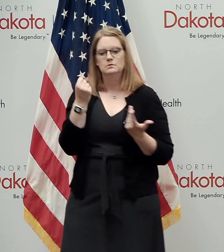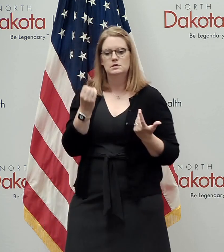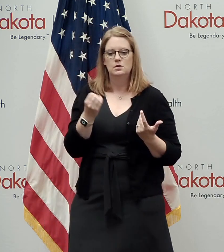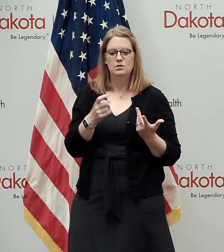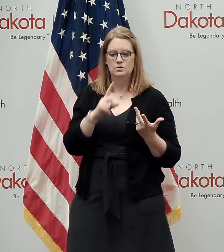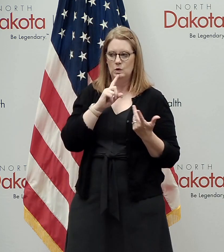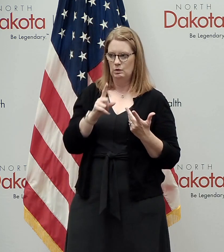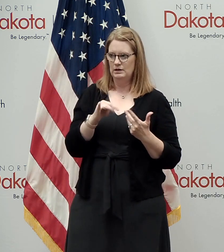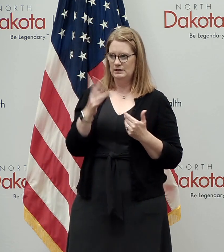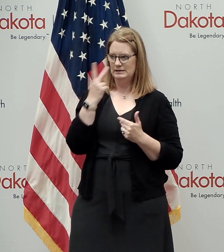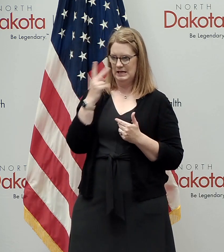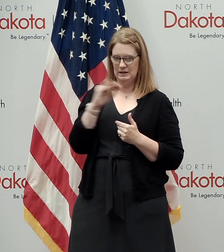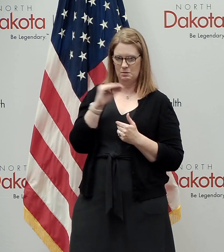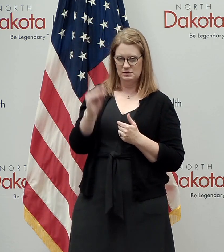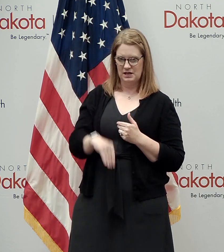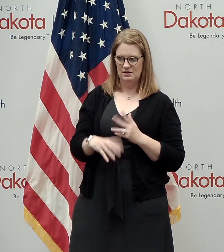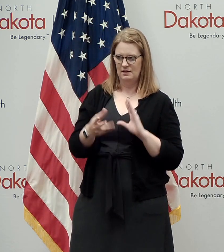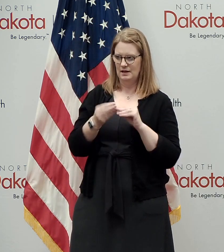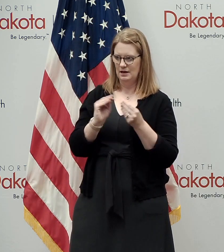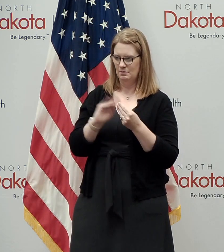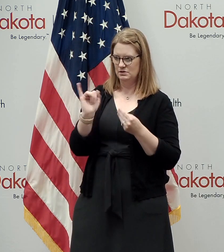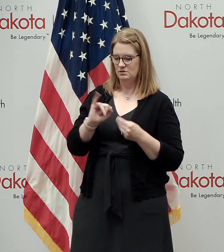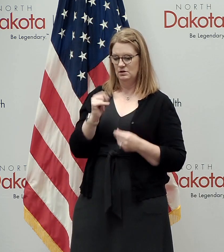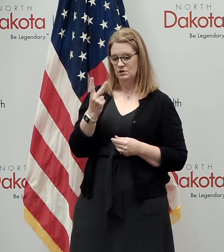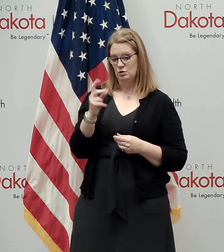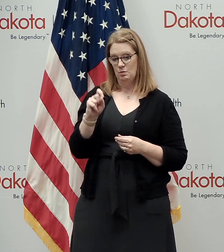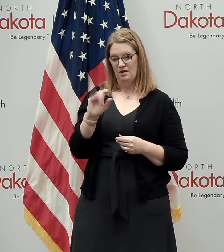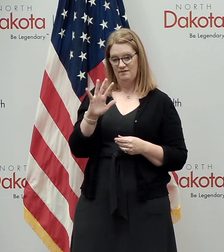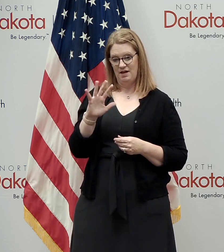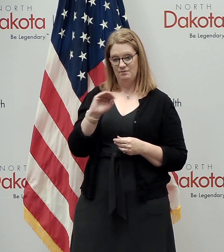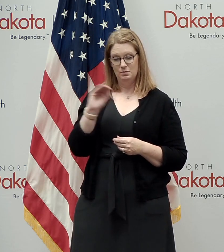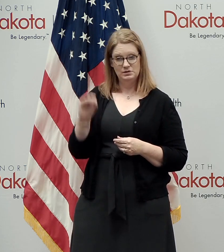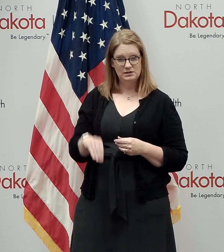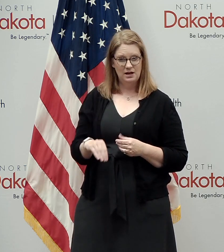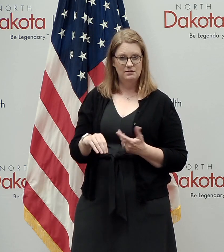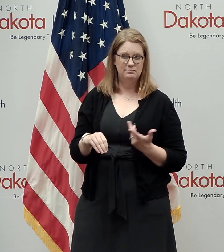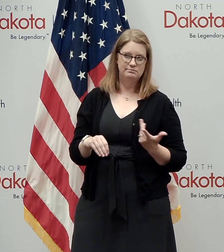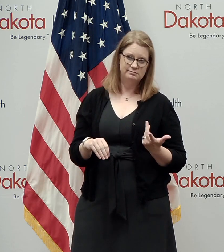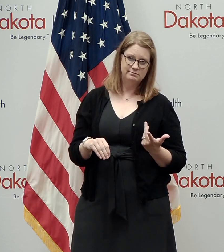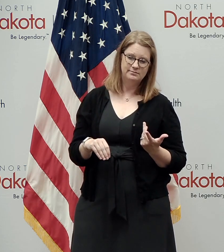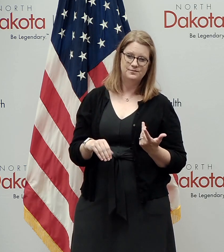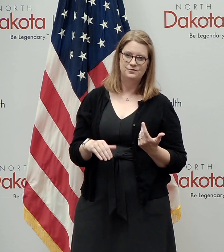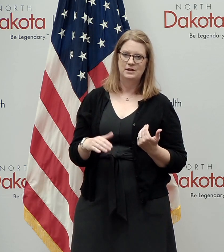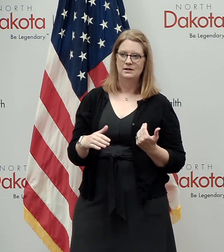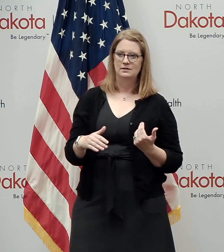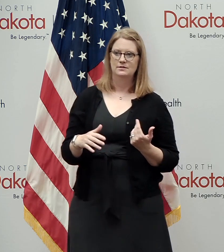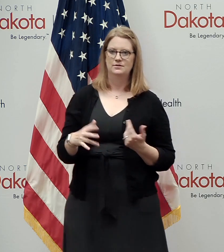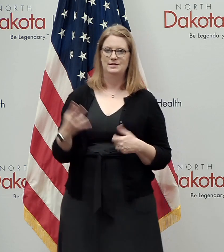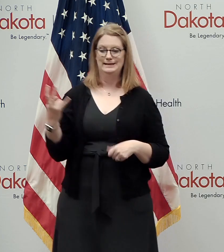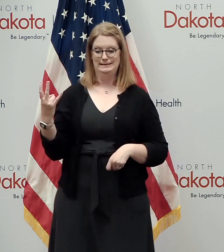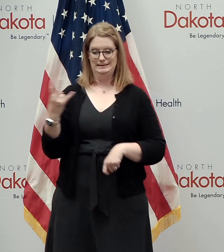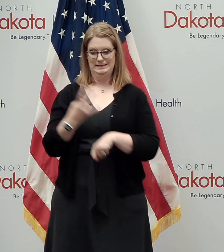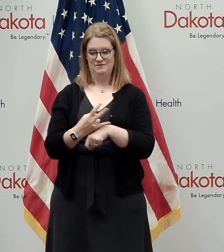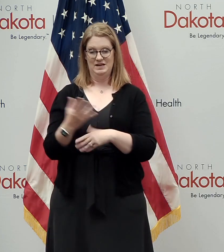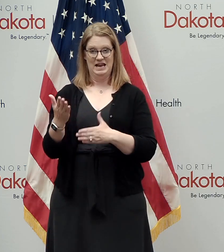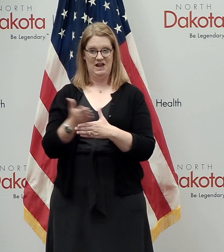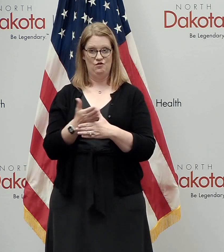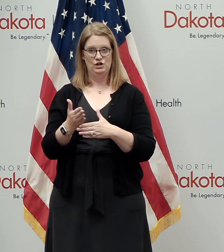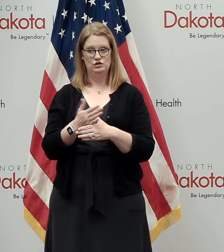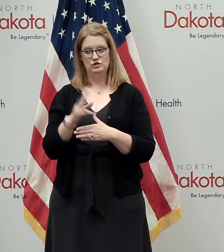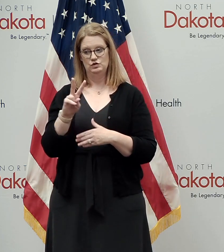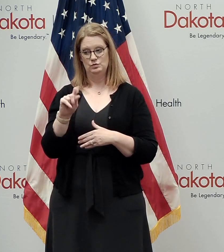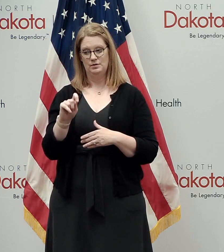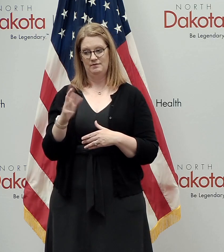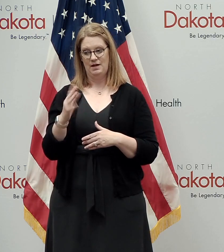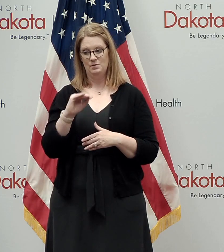also looking at the percent. And 2.5% for the last 7-day average that we have